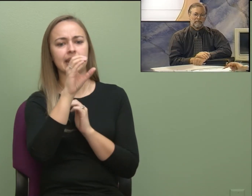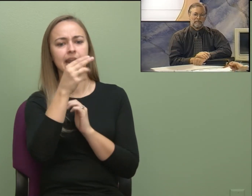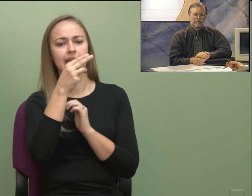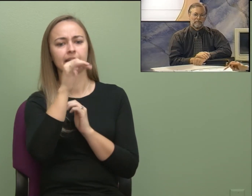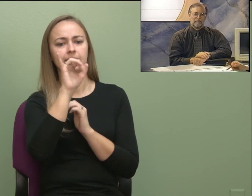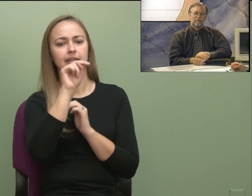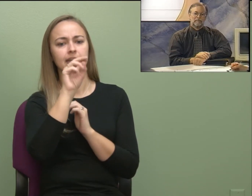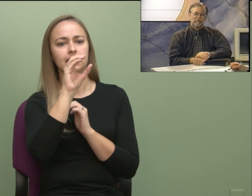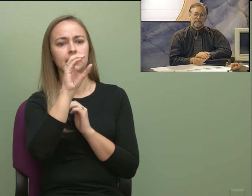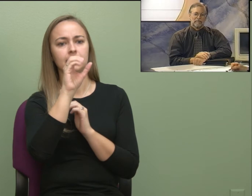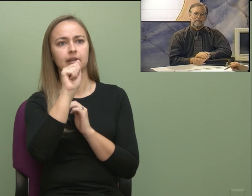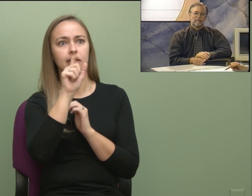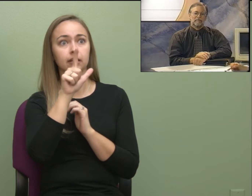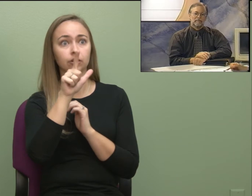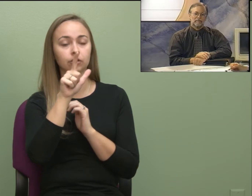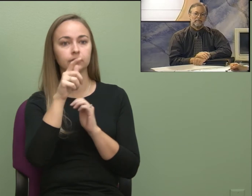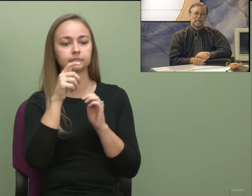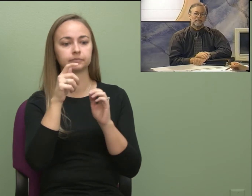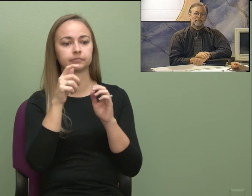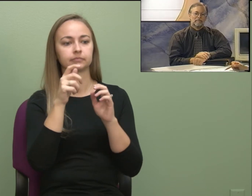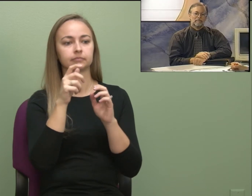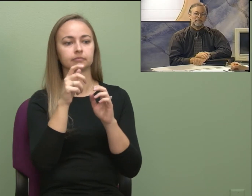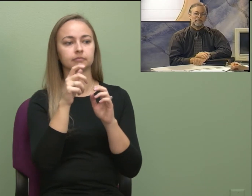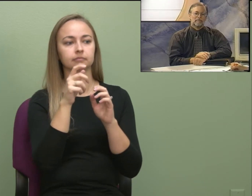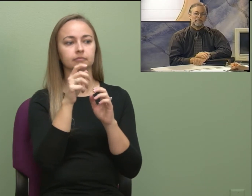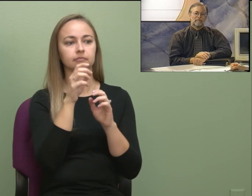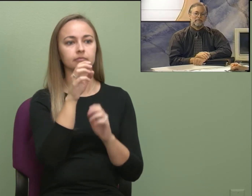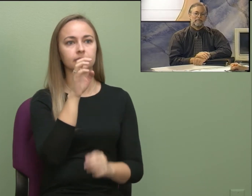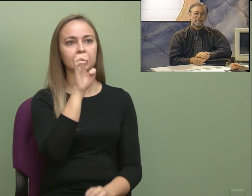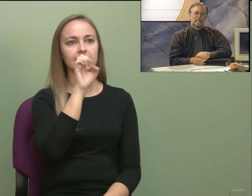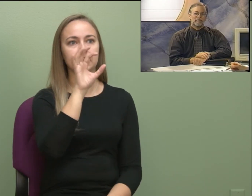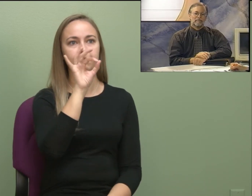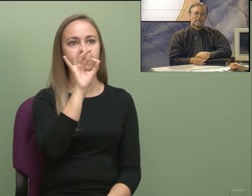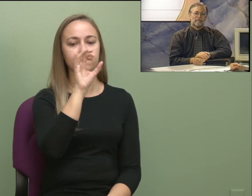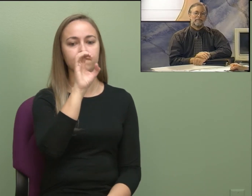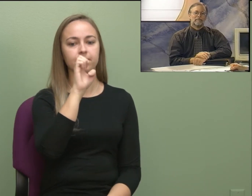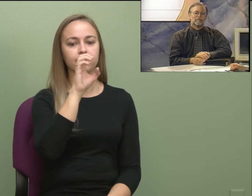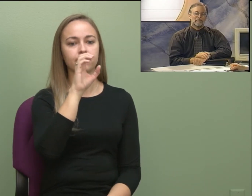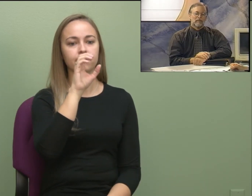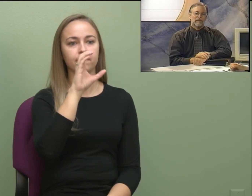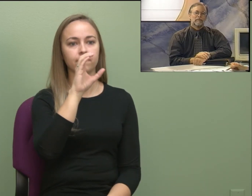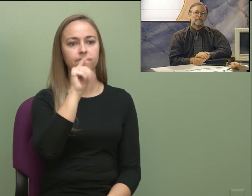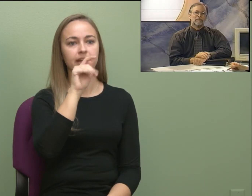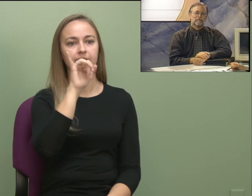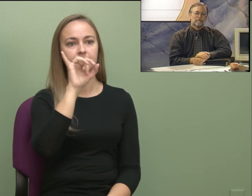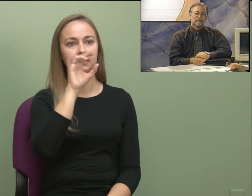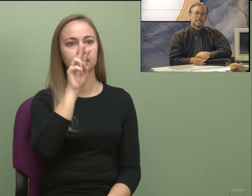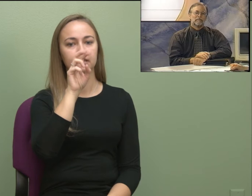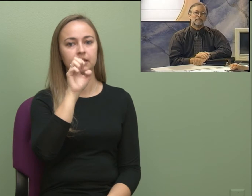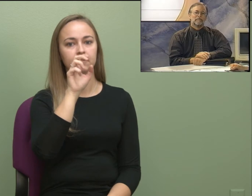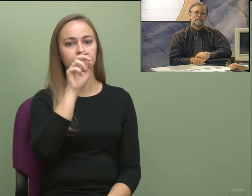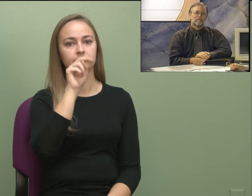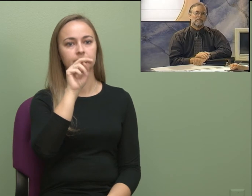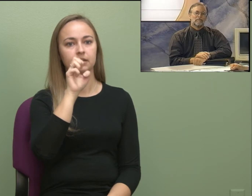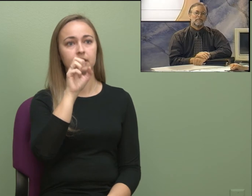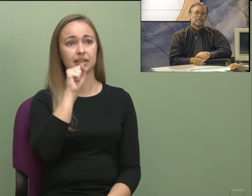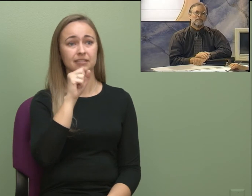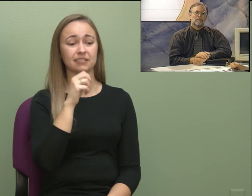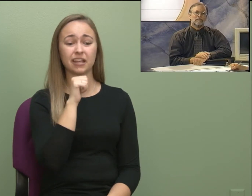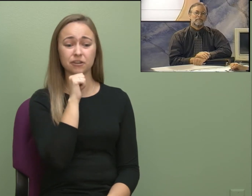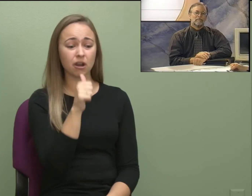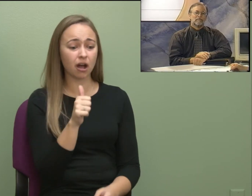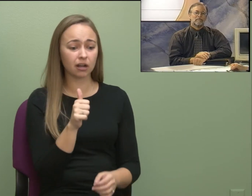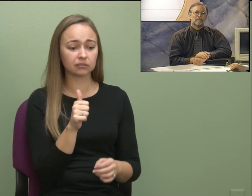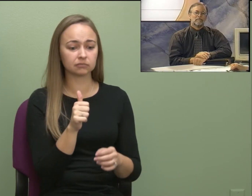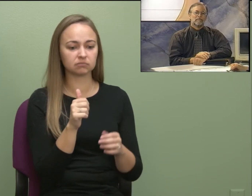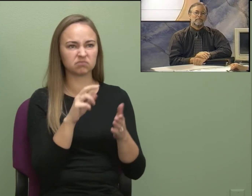And this doesn't mean how good you are at computers. This means how good you are